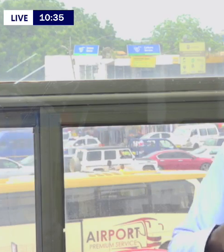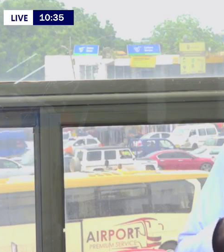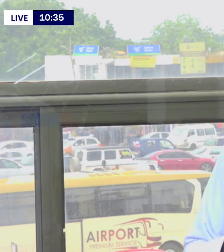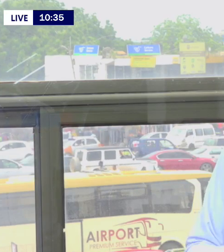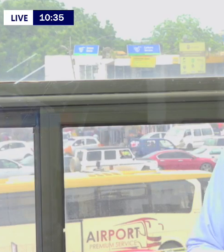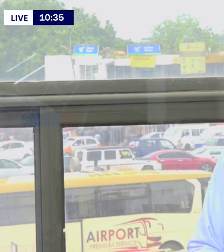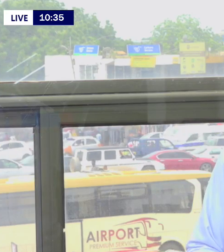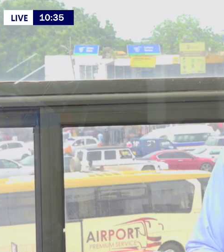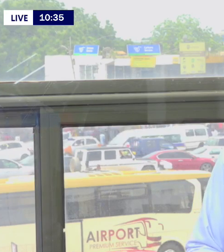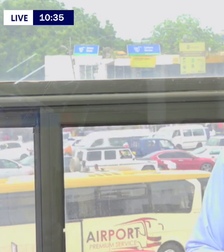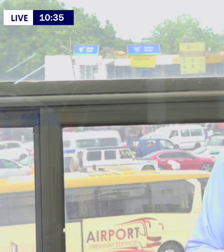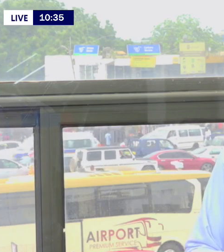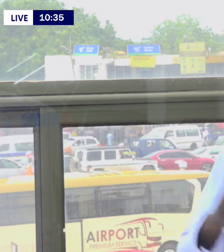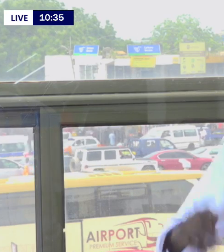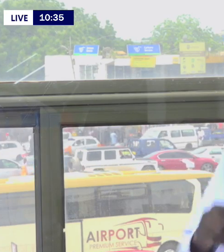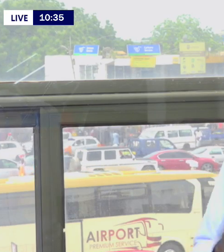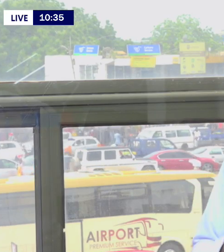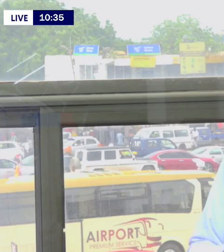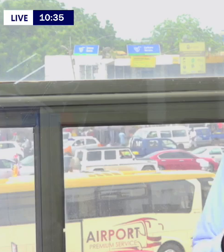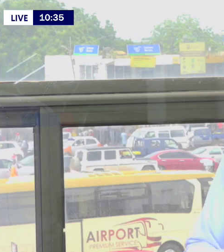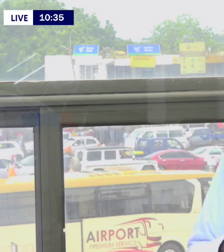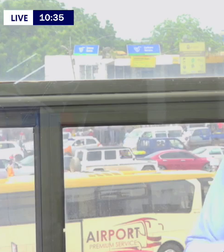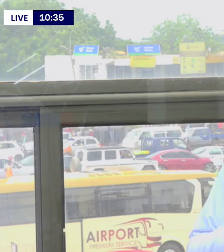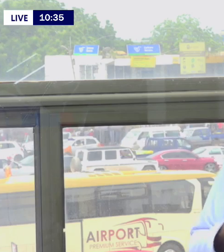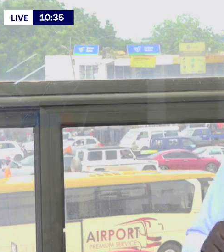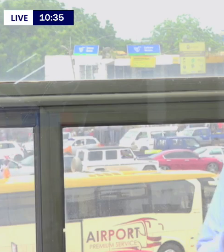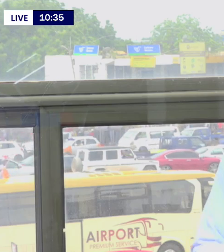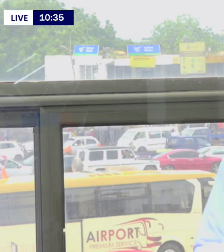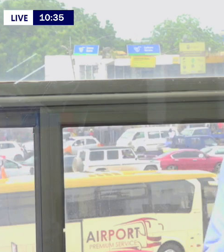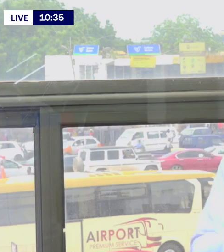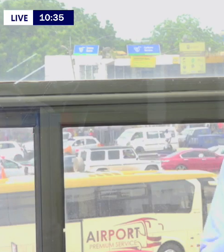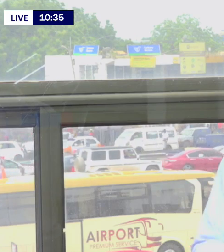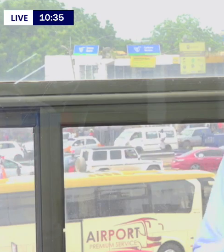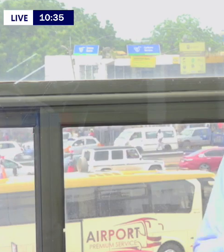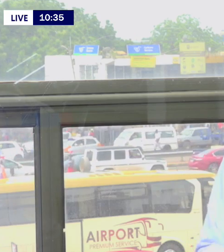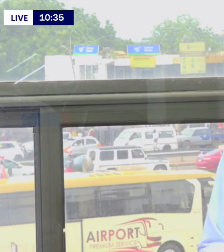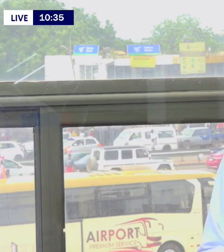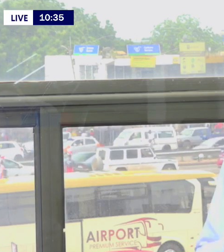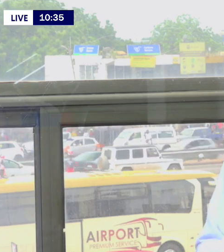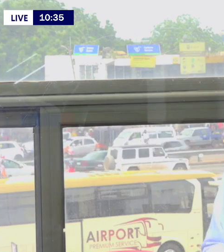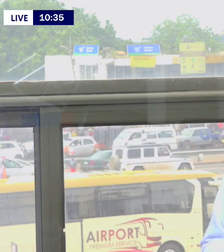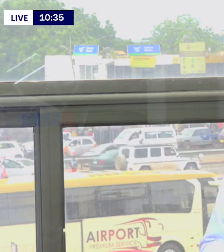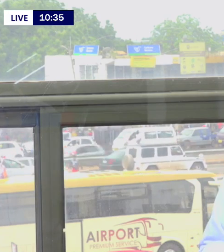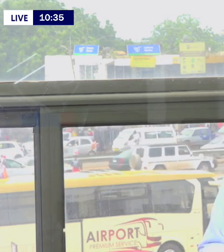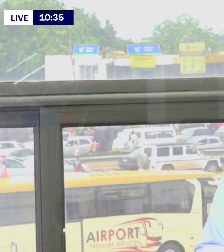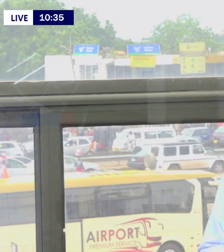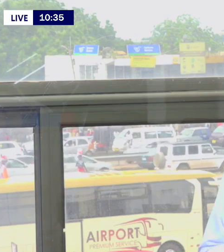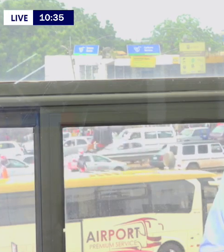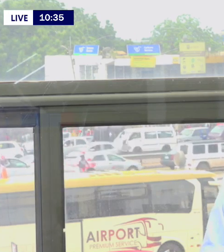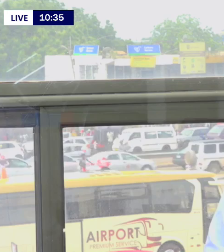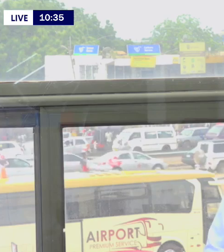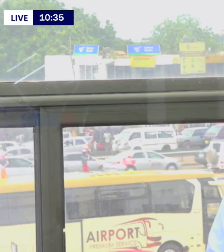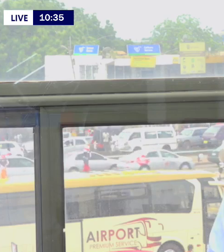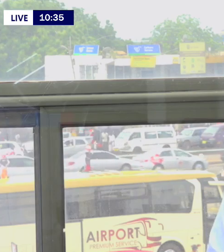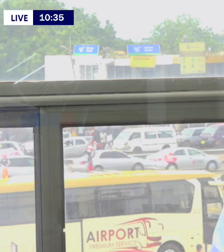mhm onfa wa hwe line ni we ba me hwe nti sa nana do se Ghana for yembe saline na yembe jisika se se a wo be ka se social distancing nti wo